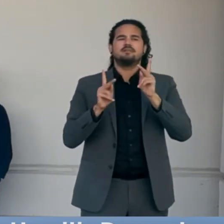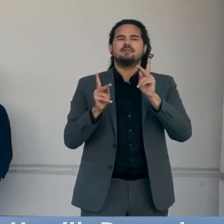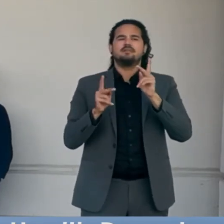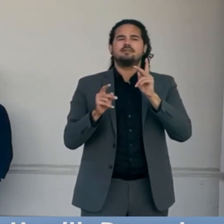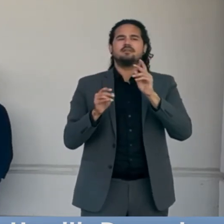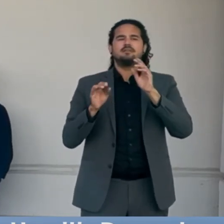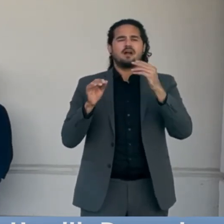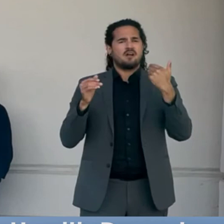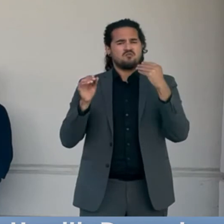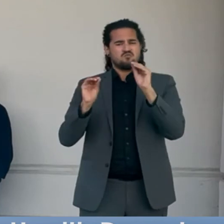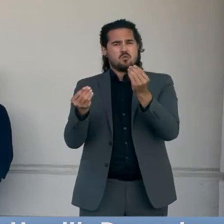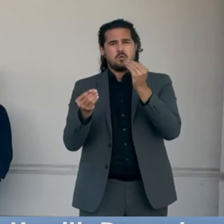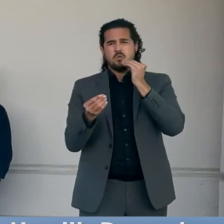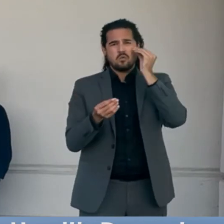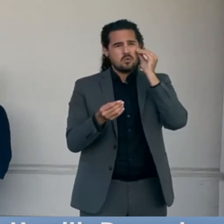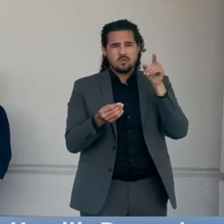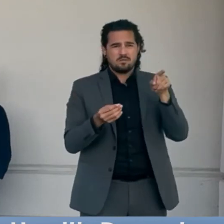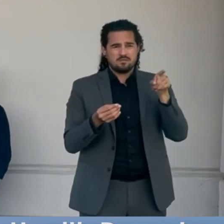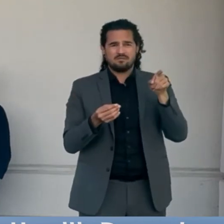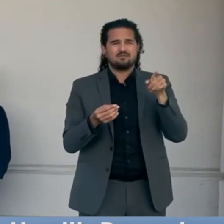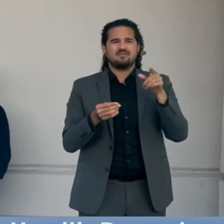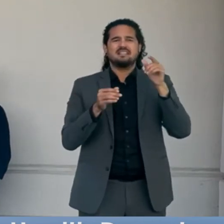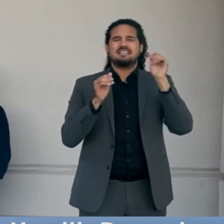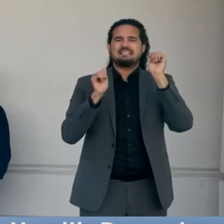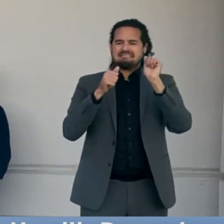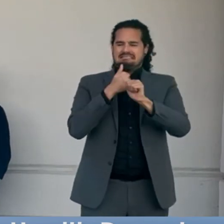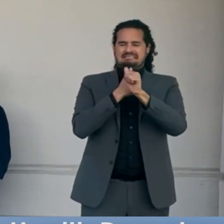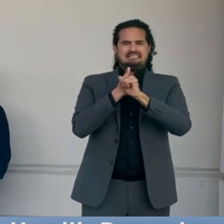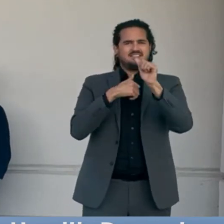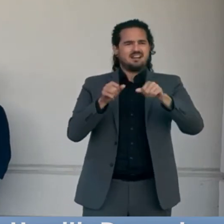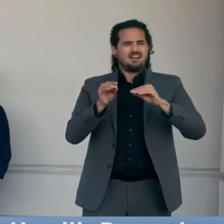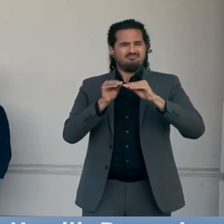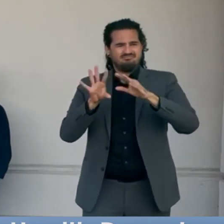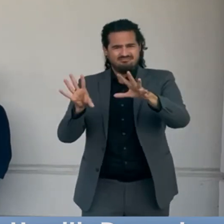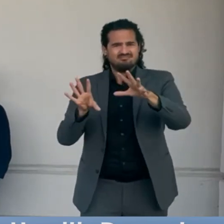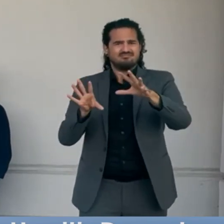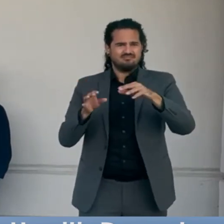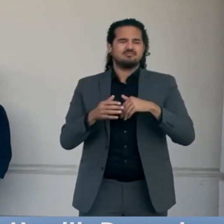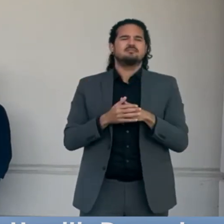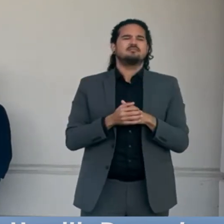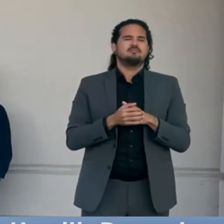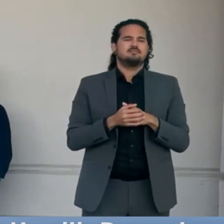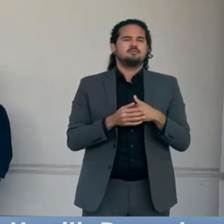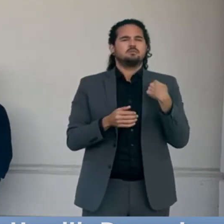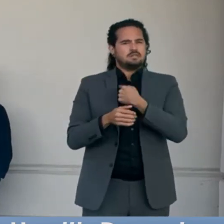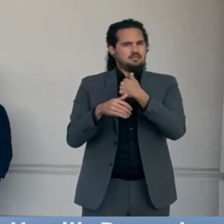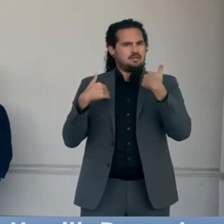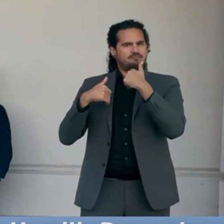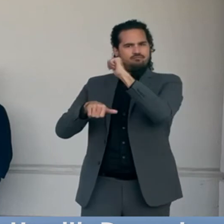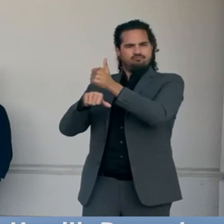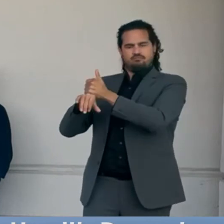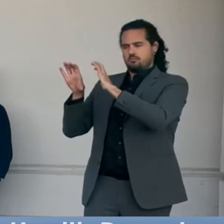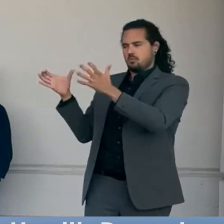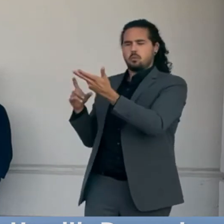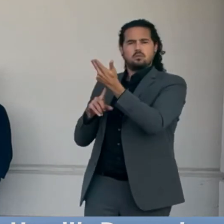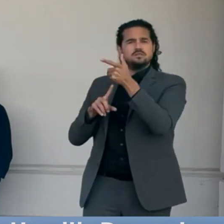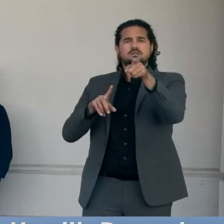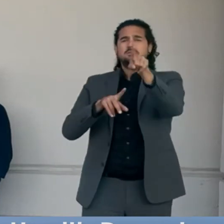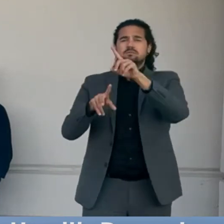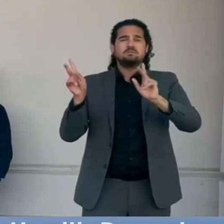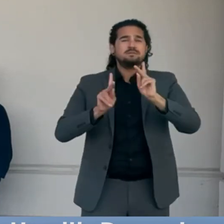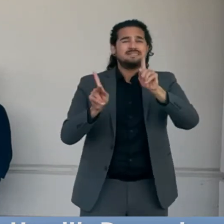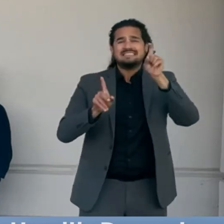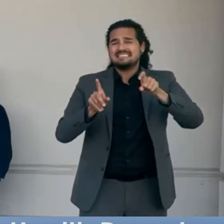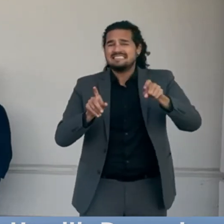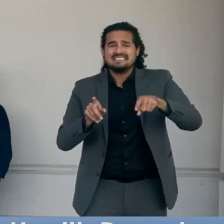outbreak if they're in a more confined setting. And so the county is proud to be able to offer this to anyone who has currently no place to